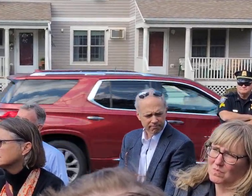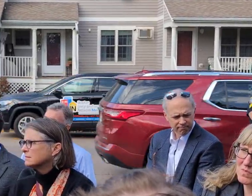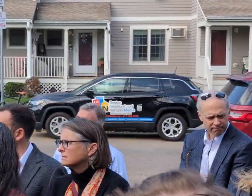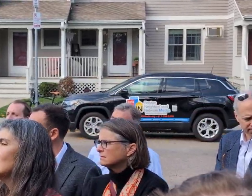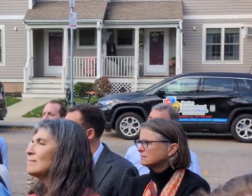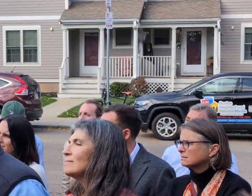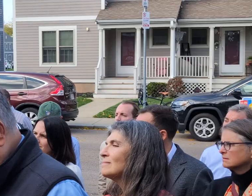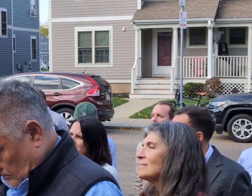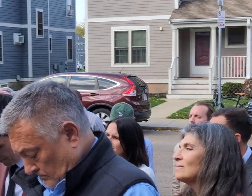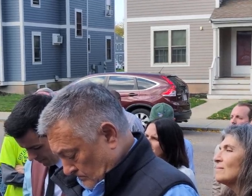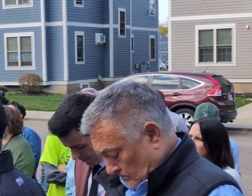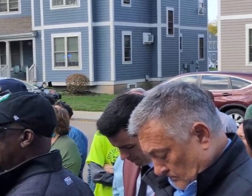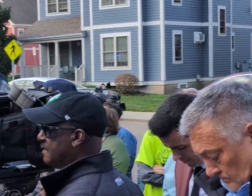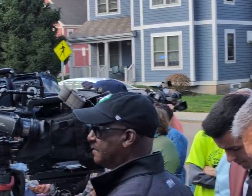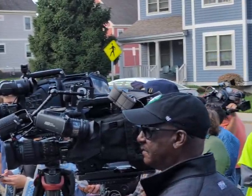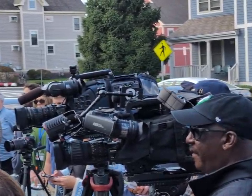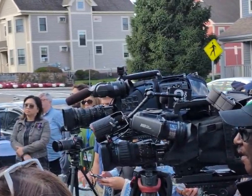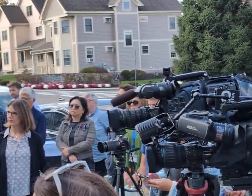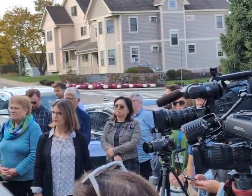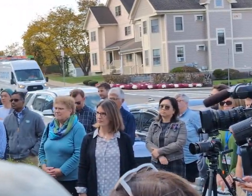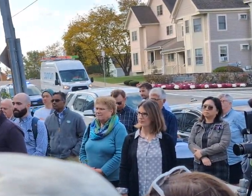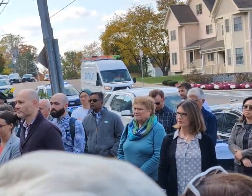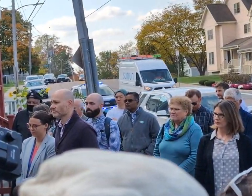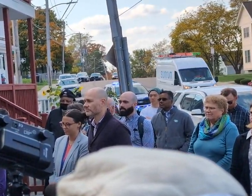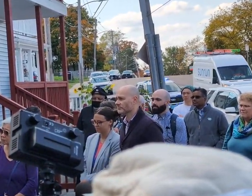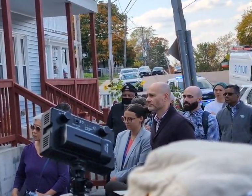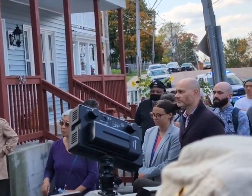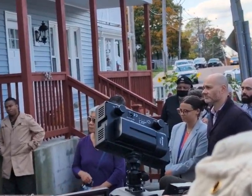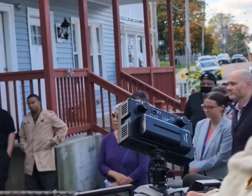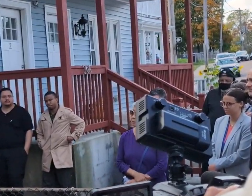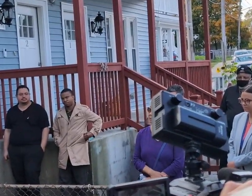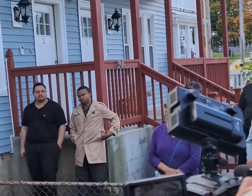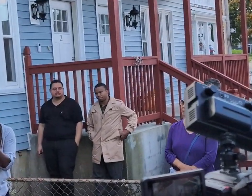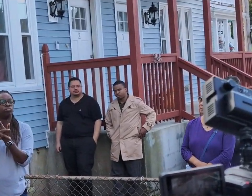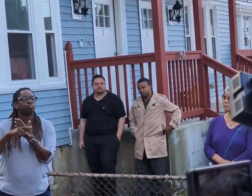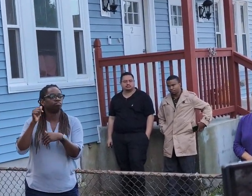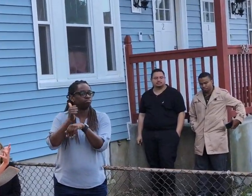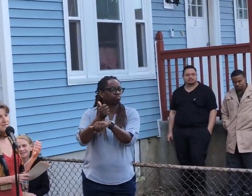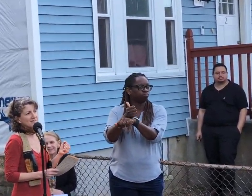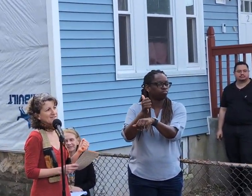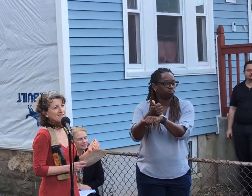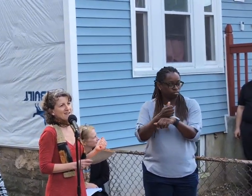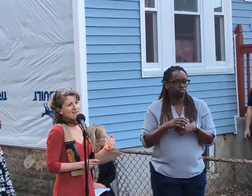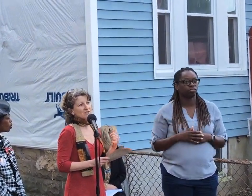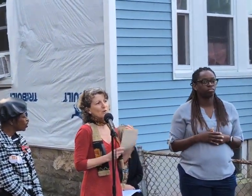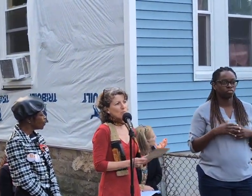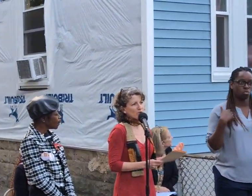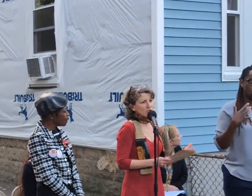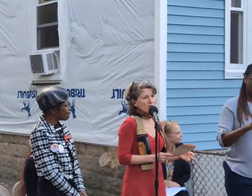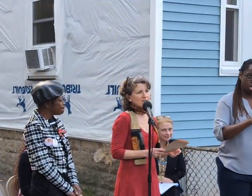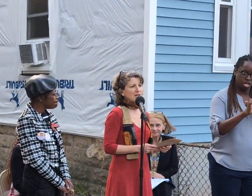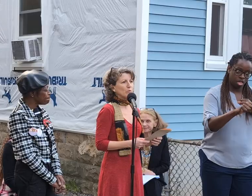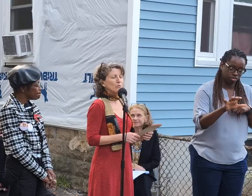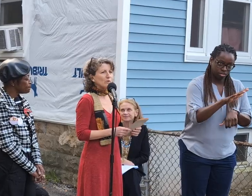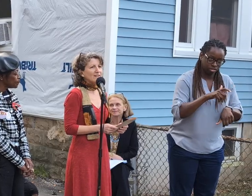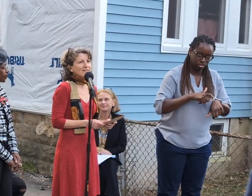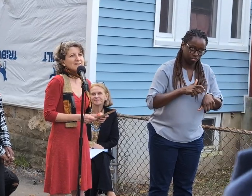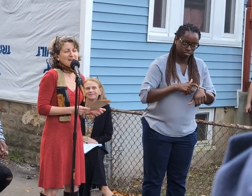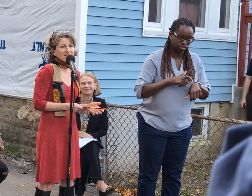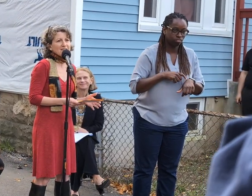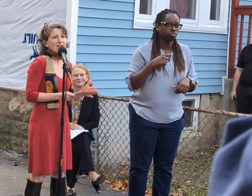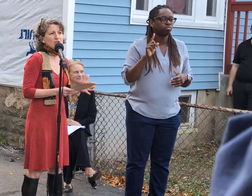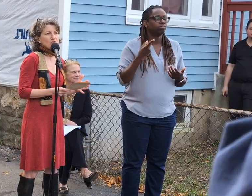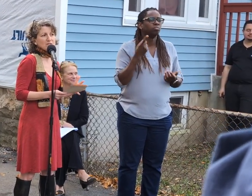So I don't want to take too much time. I'm going to hand it over to Yvette, who can tell the story. But this is so important to us, and we're